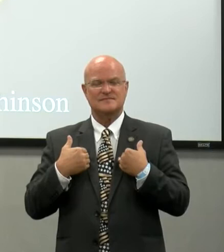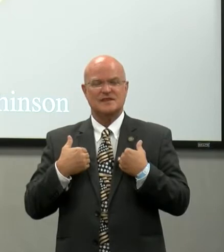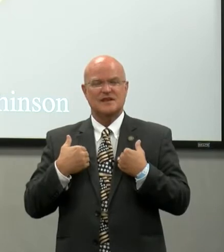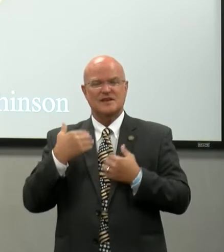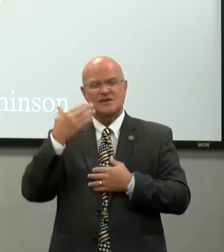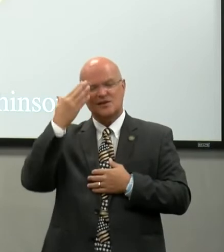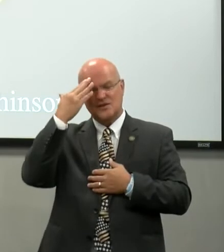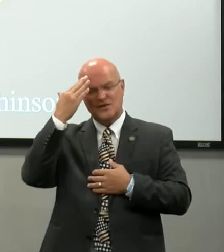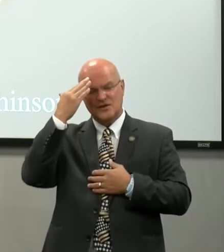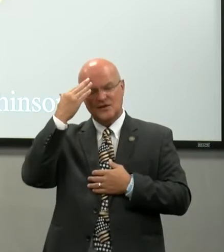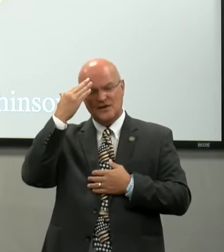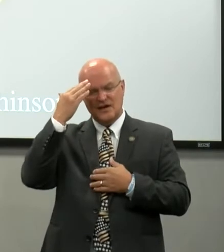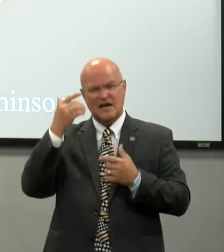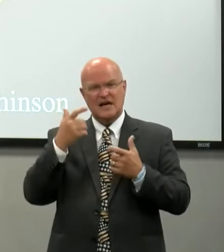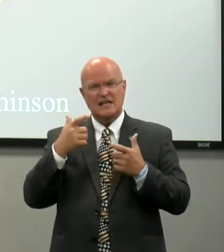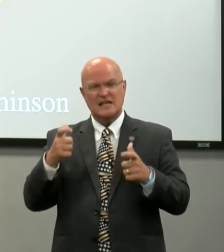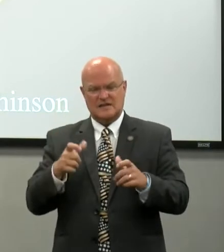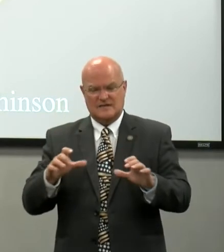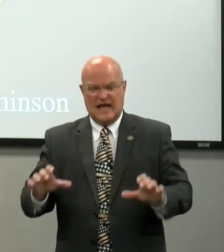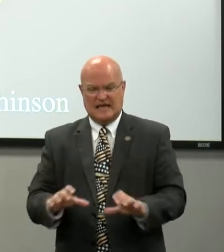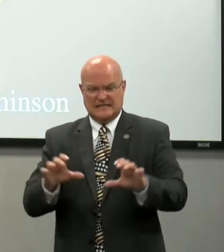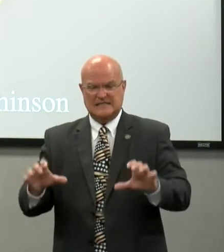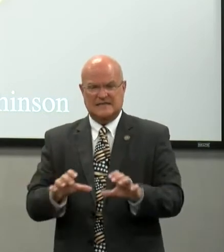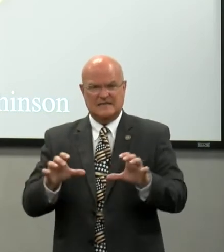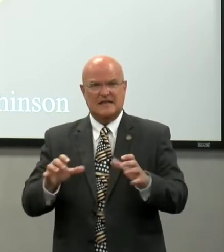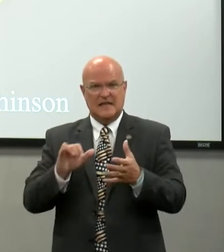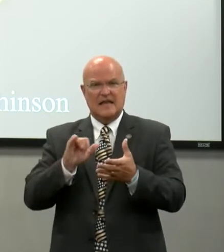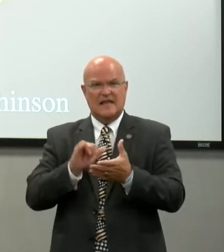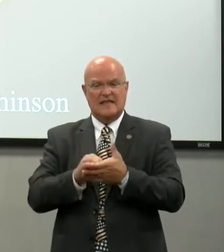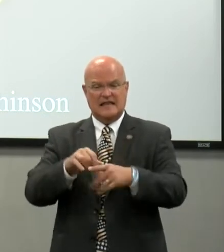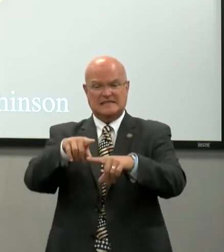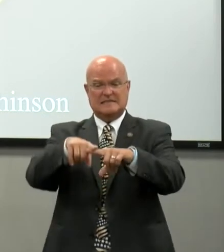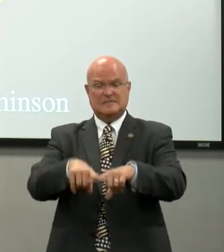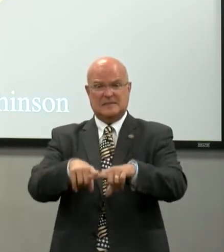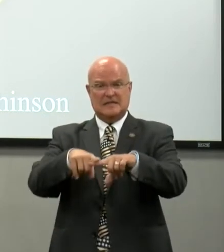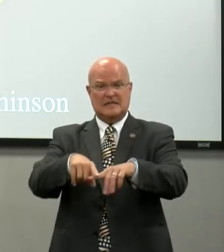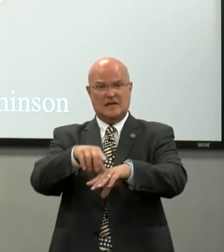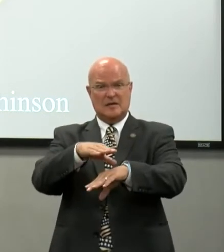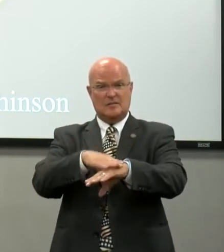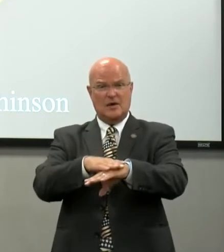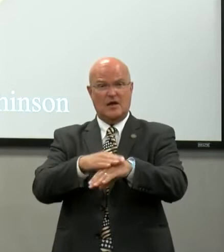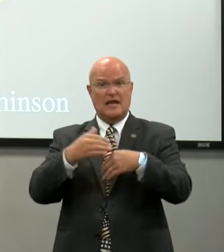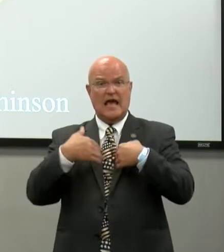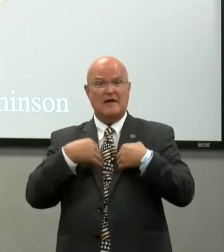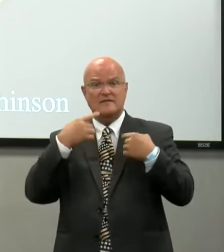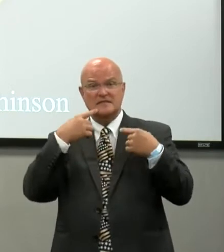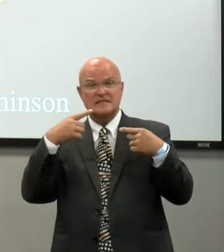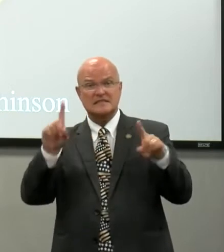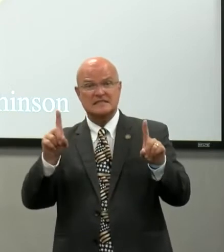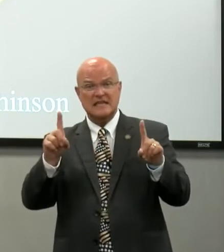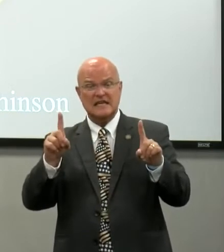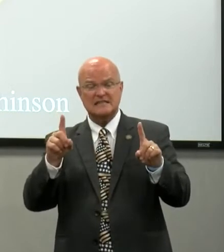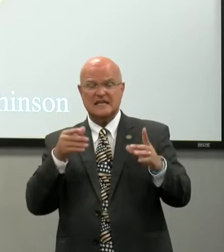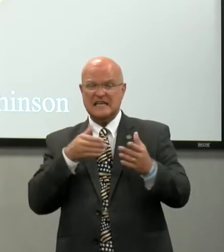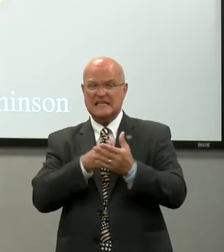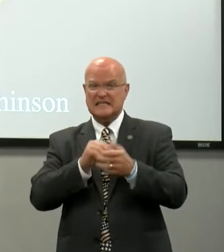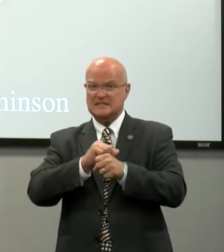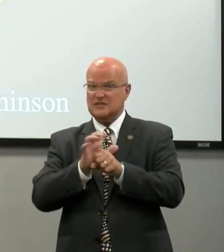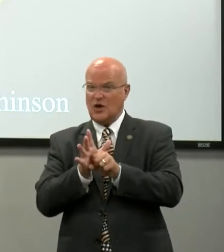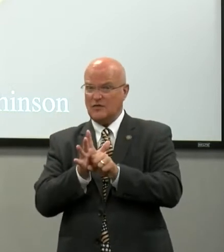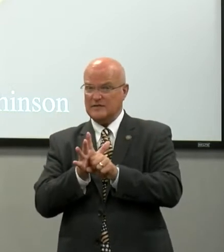deal of activity that is dependent upon having success in fighting COVID.